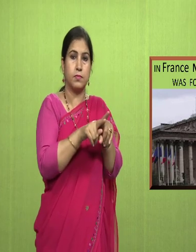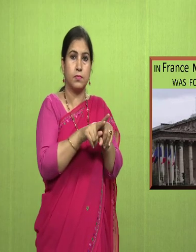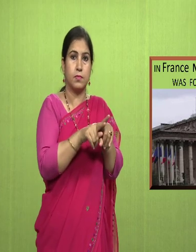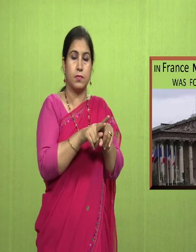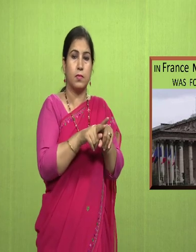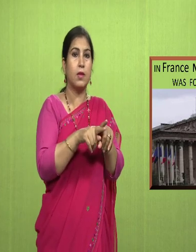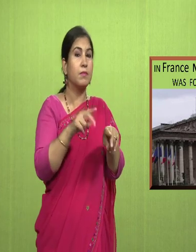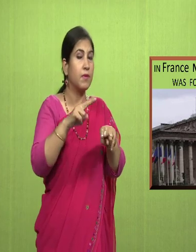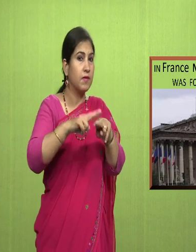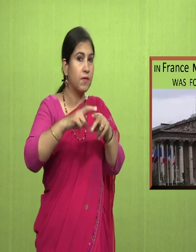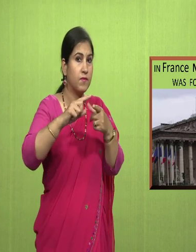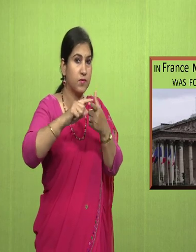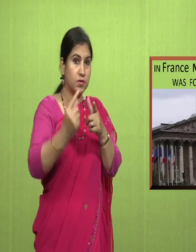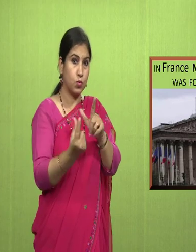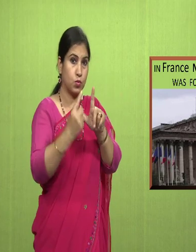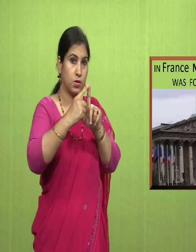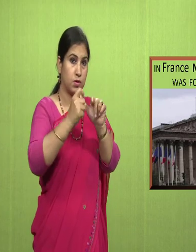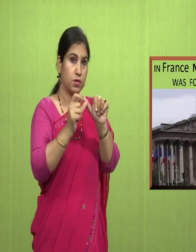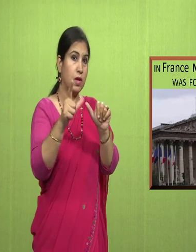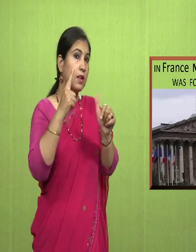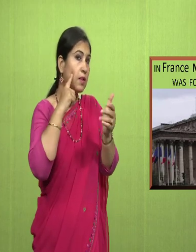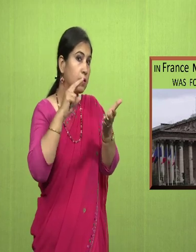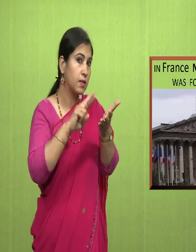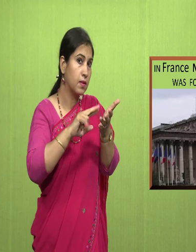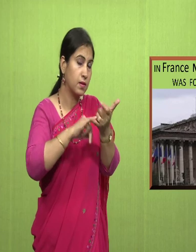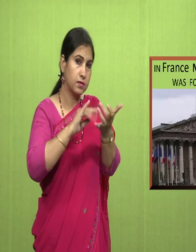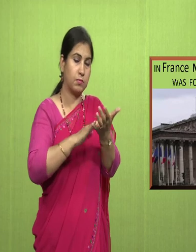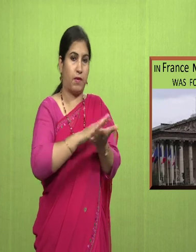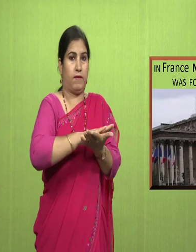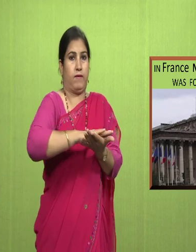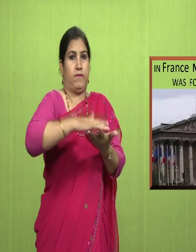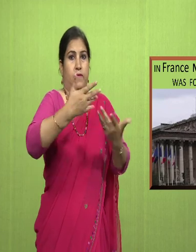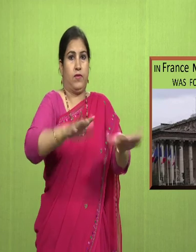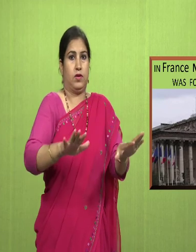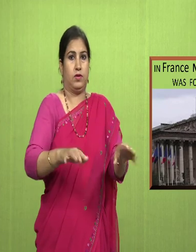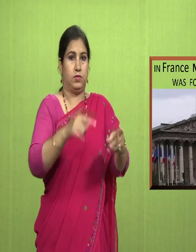and feudalism, to an end.